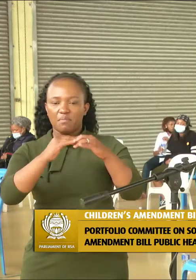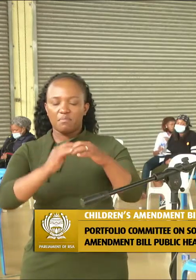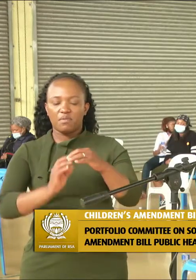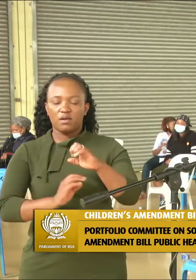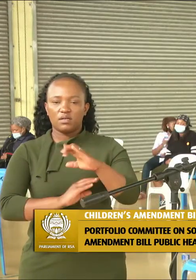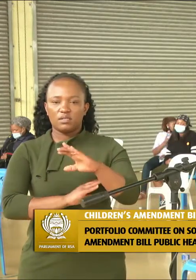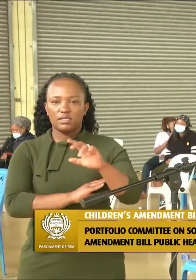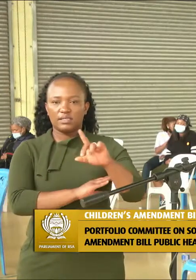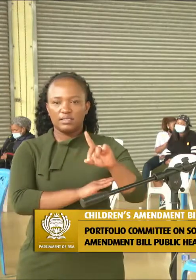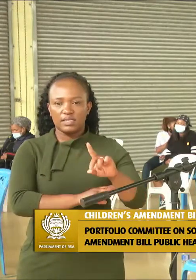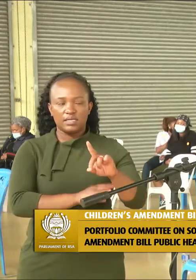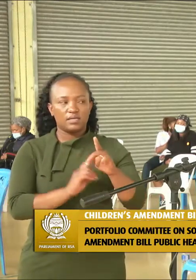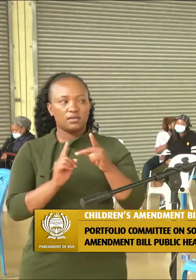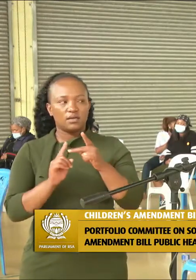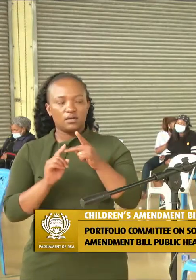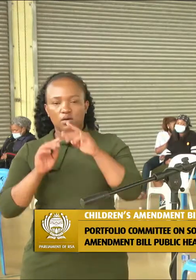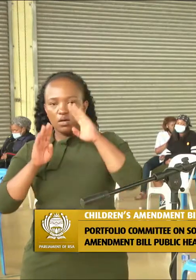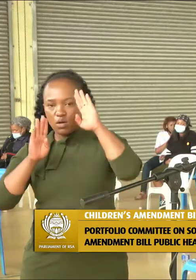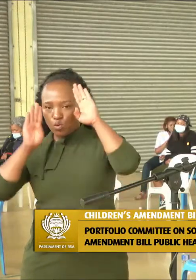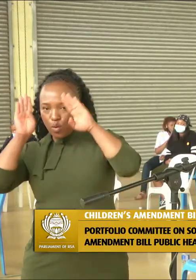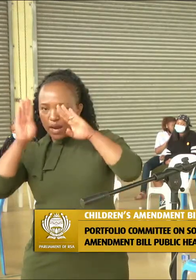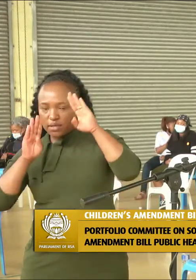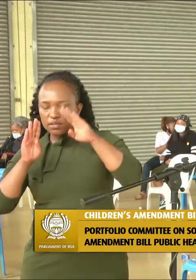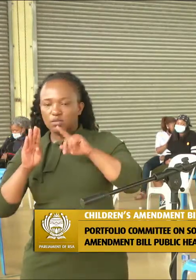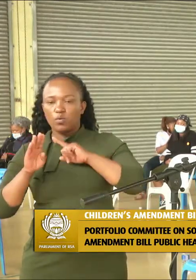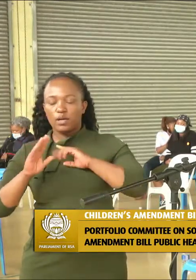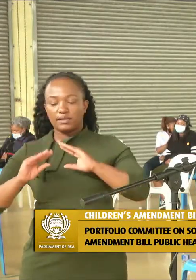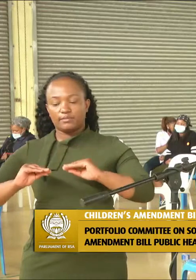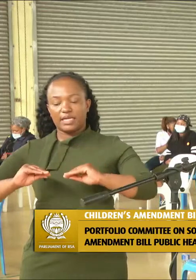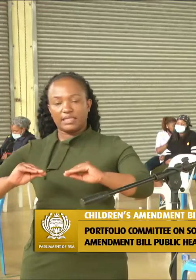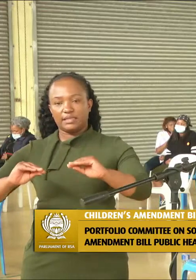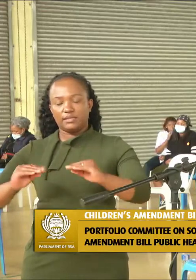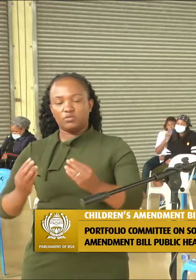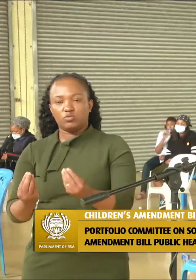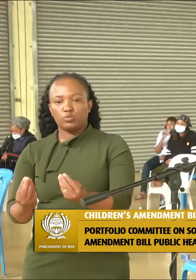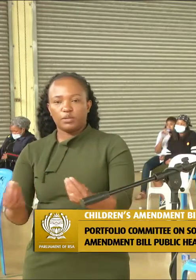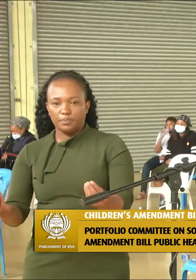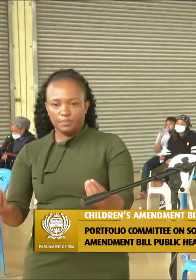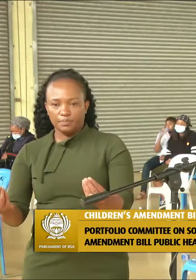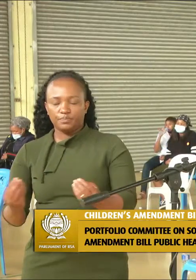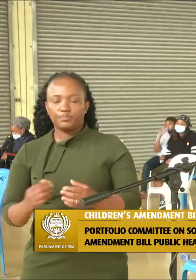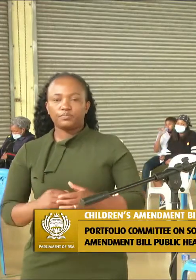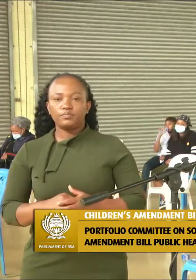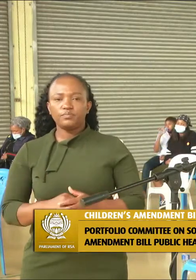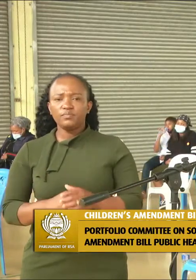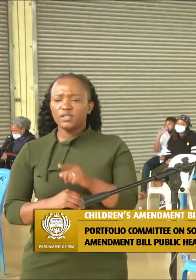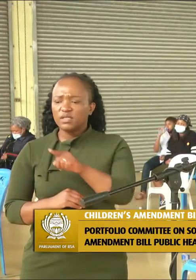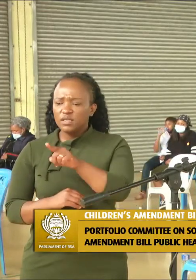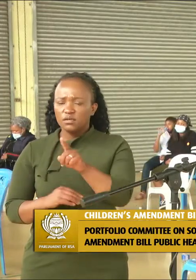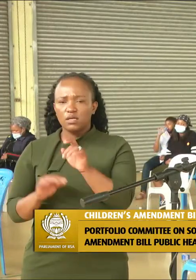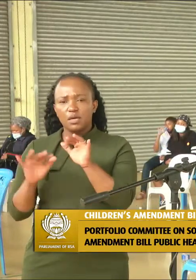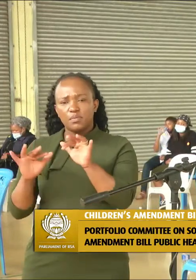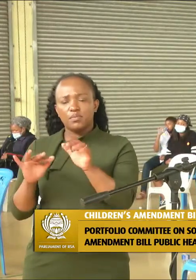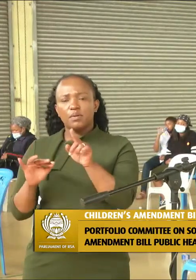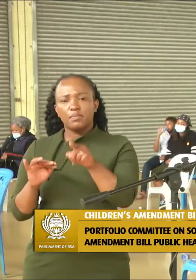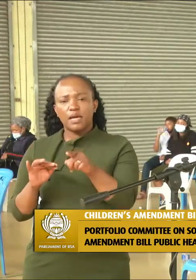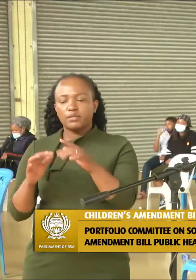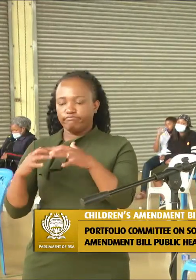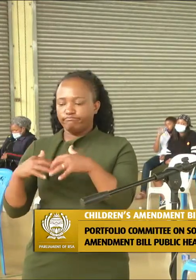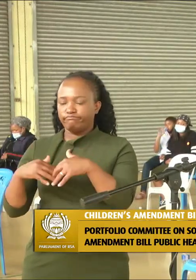phecelezi ama-creche, la kufundiswa khona iy'ngane, kube abantu abanayo